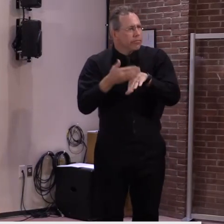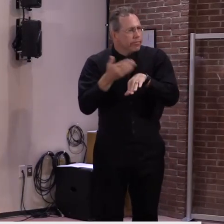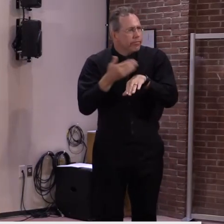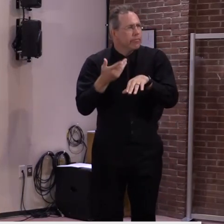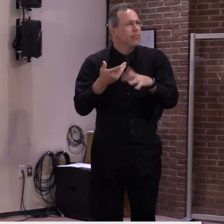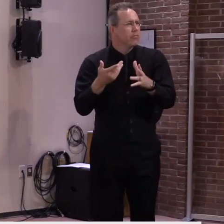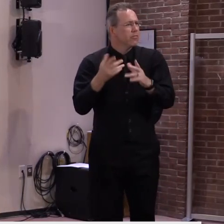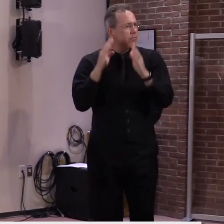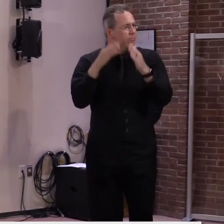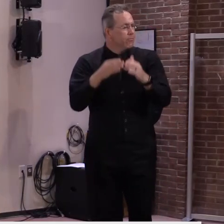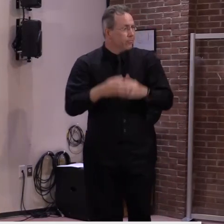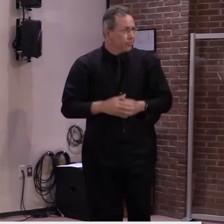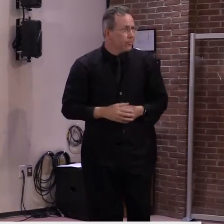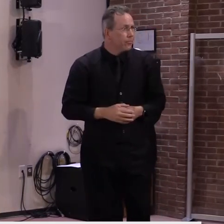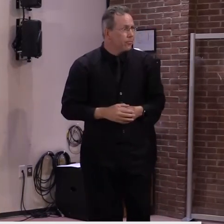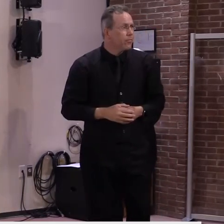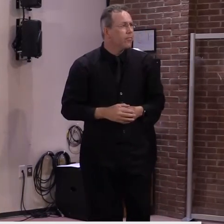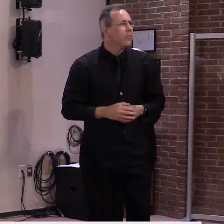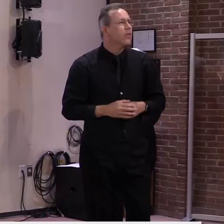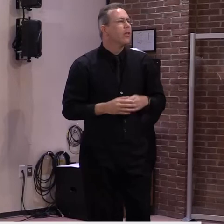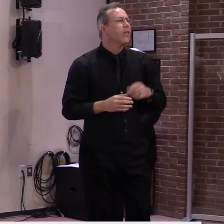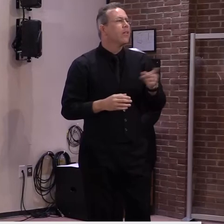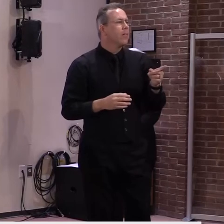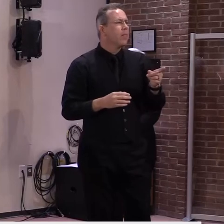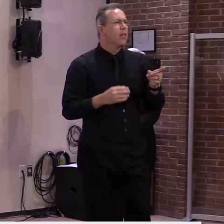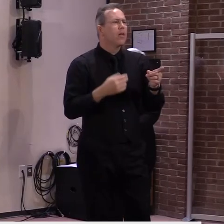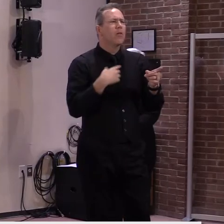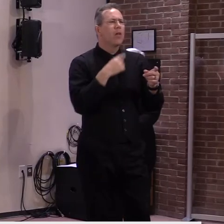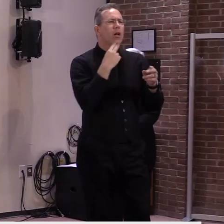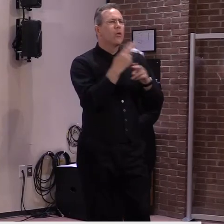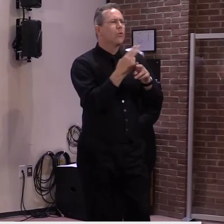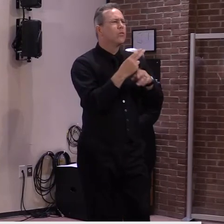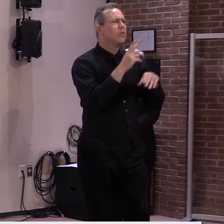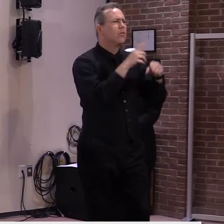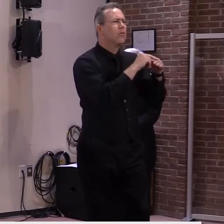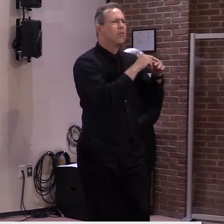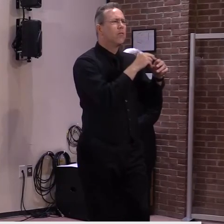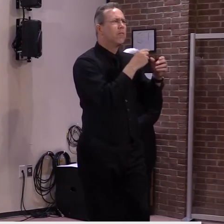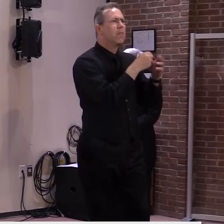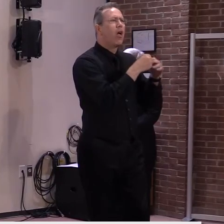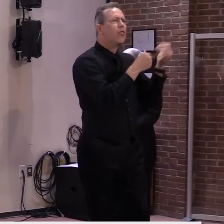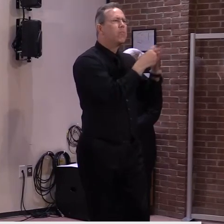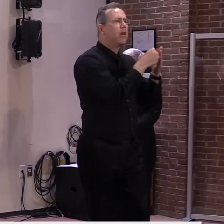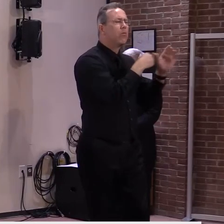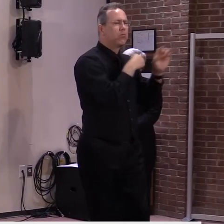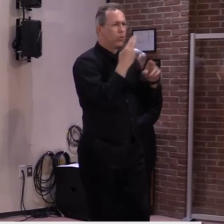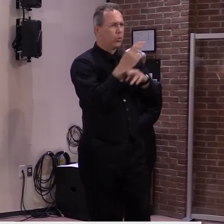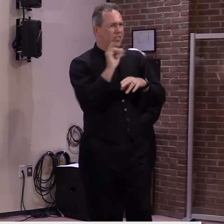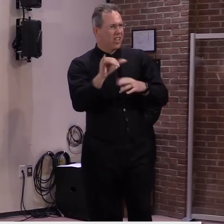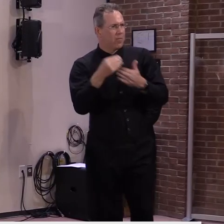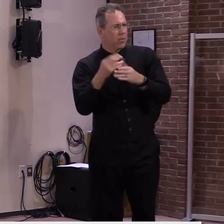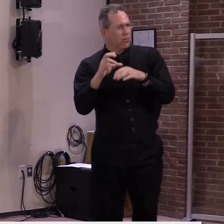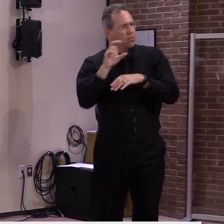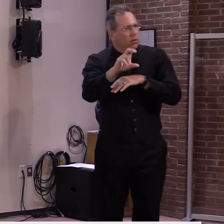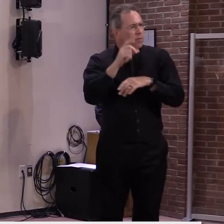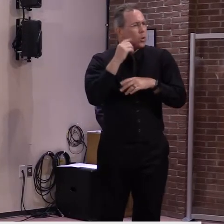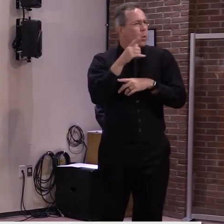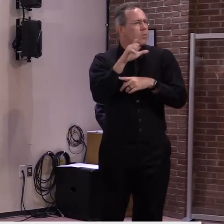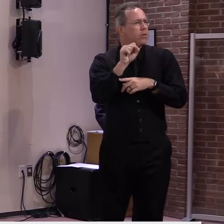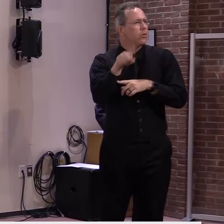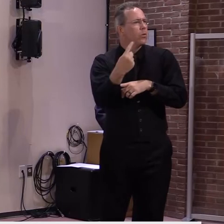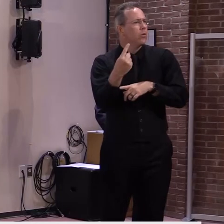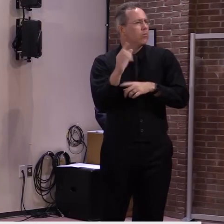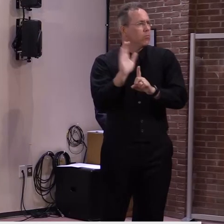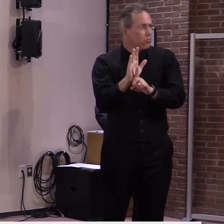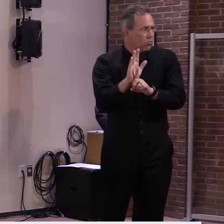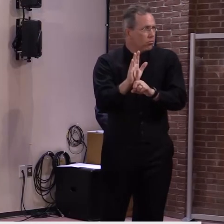the last 14 months or so, we've spent upwards to over $70 million